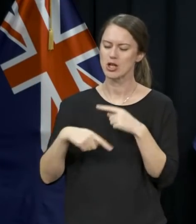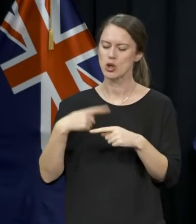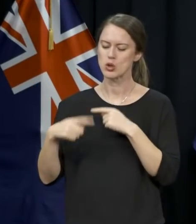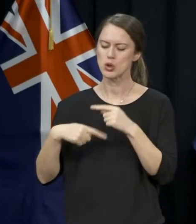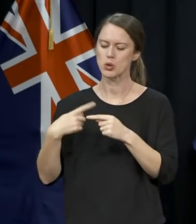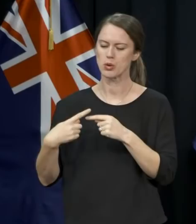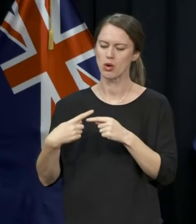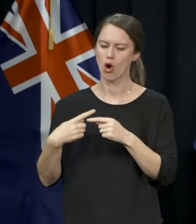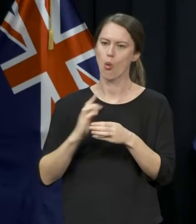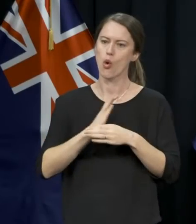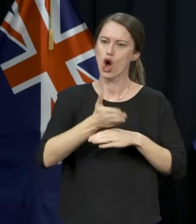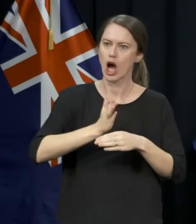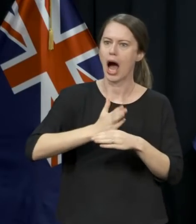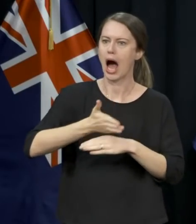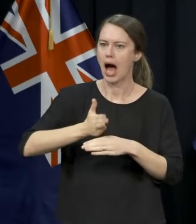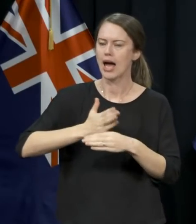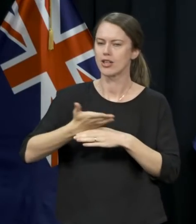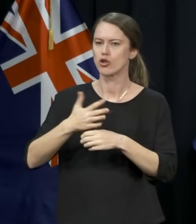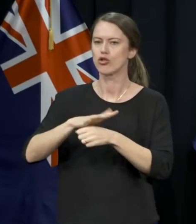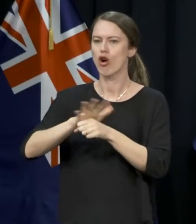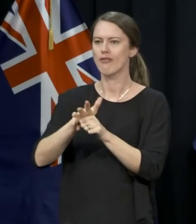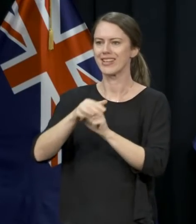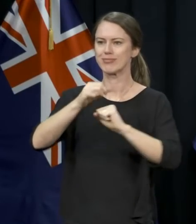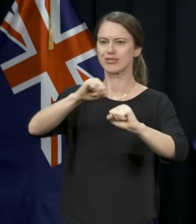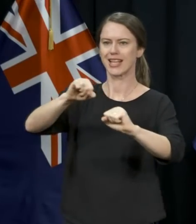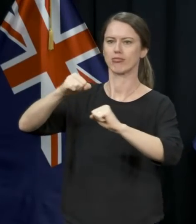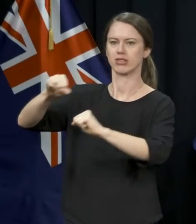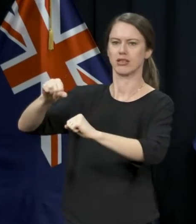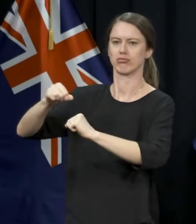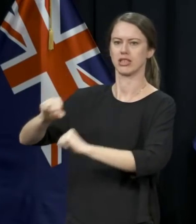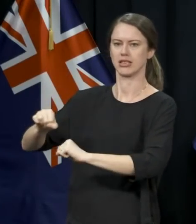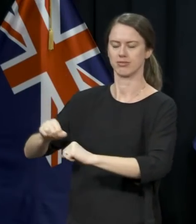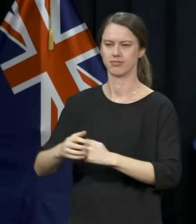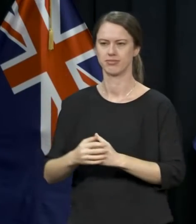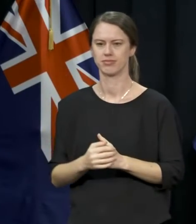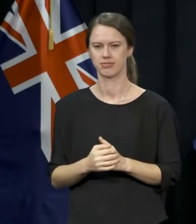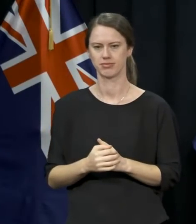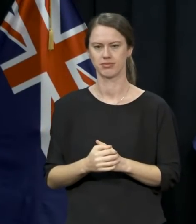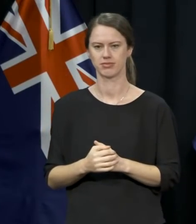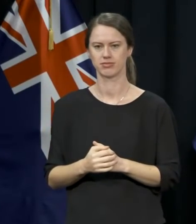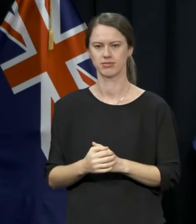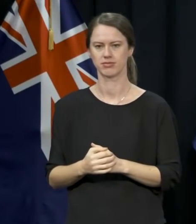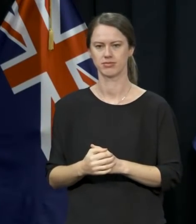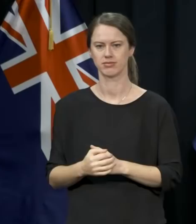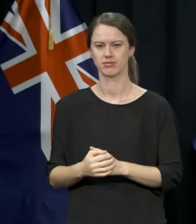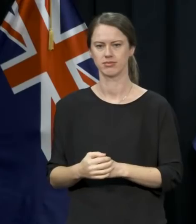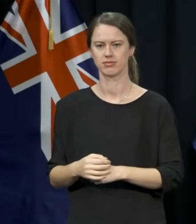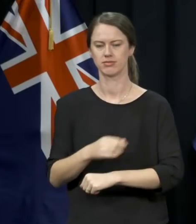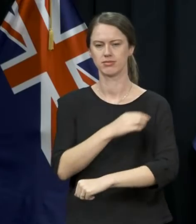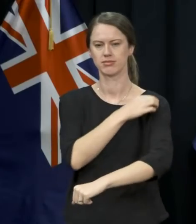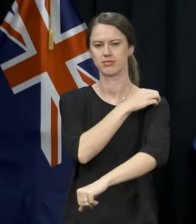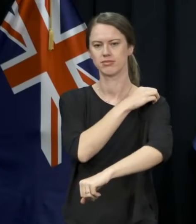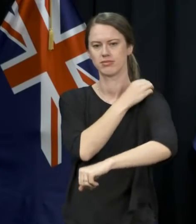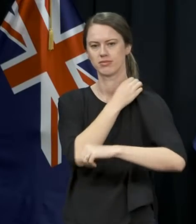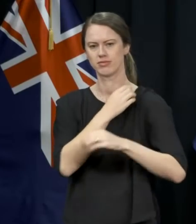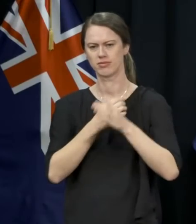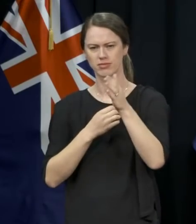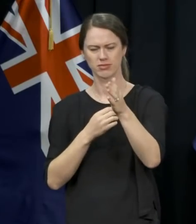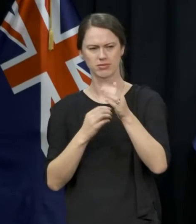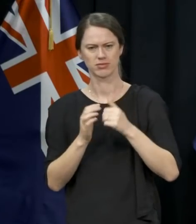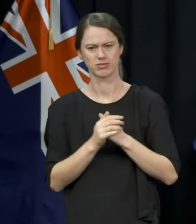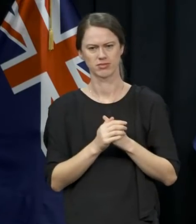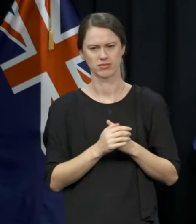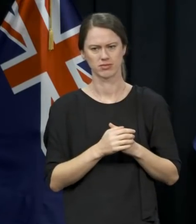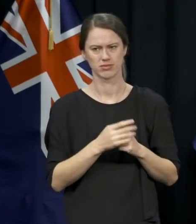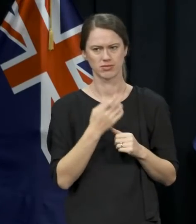the position that New Zealanders have got us into through their sacrifices and through the hard work of our public servants and our health professionals. You were just repeating